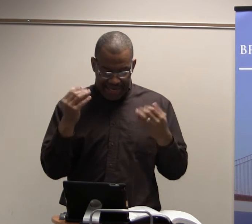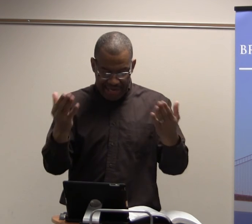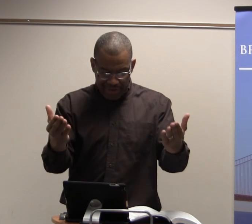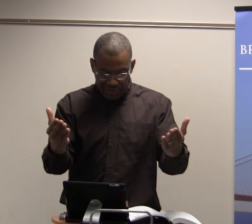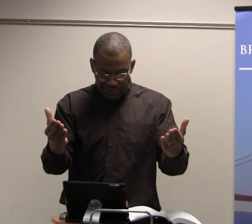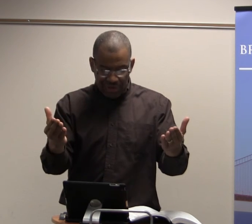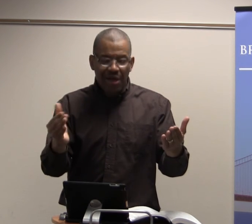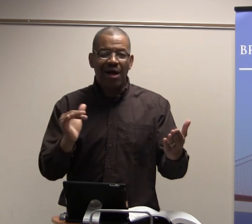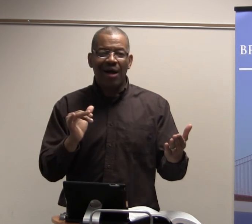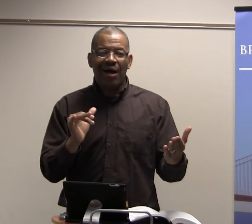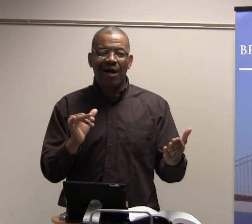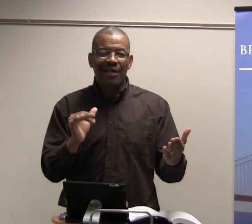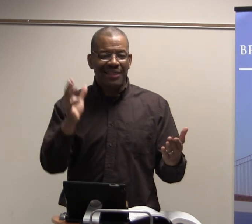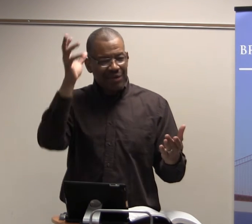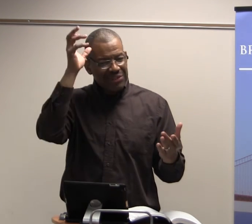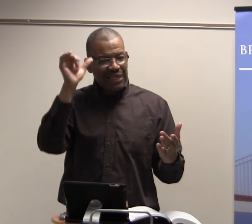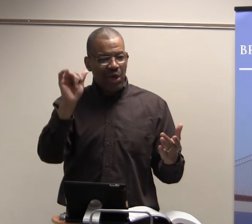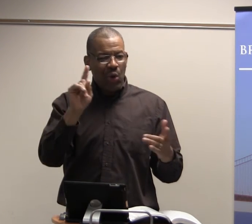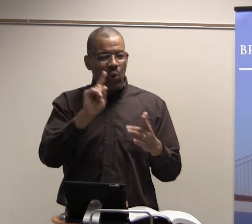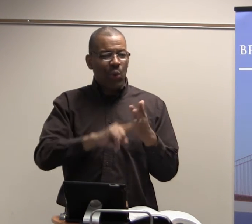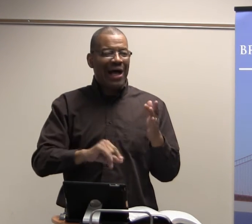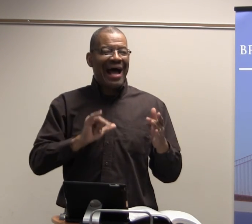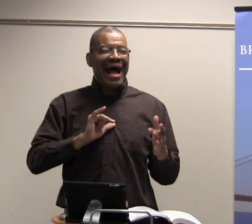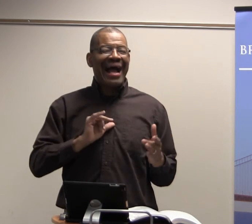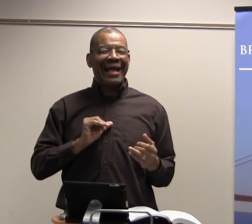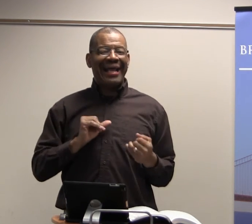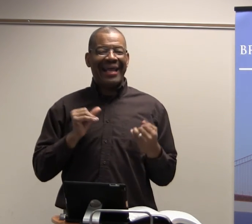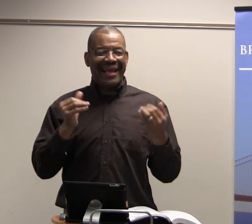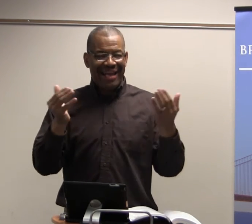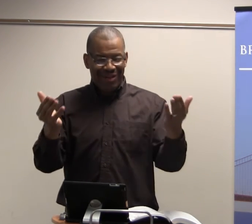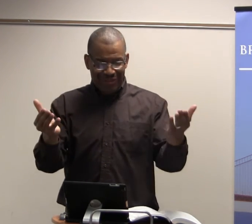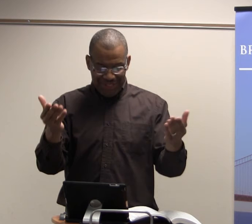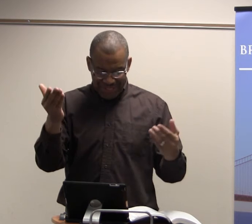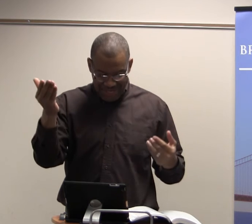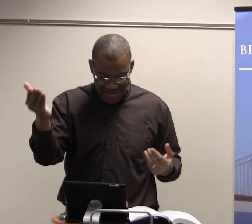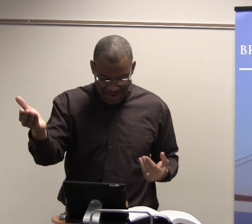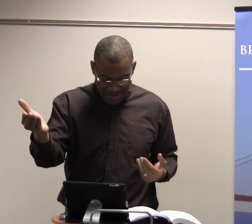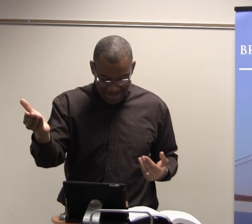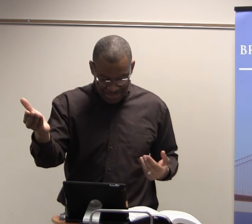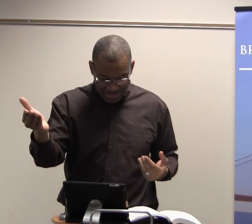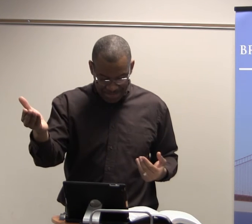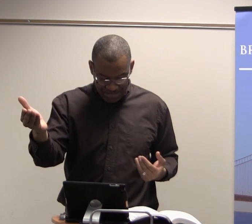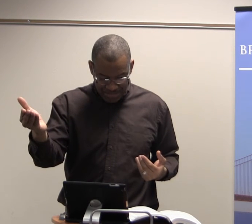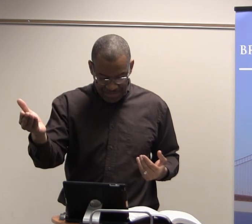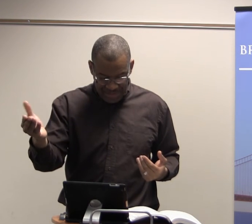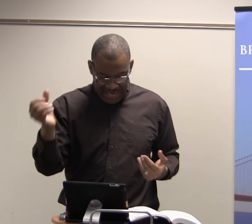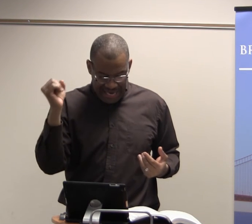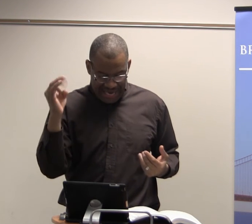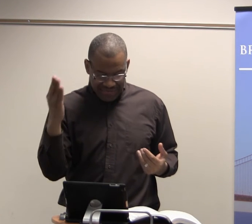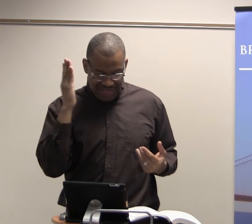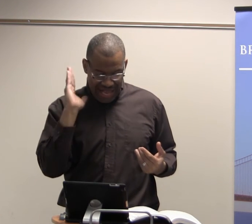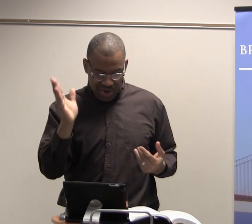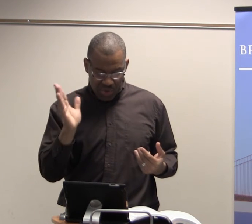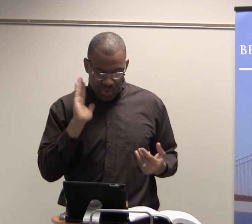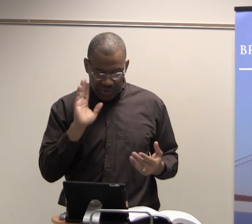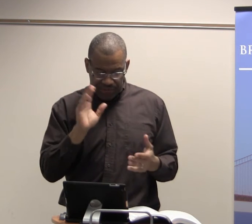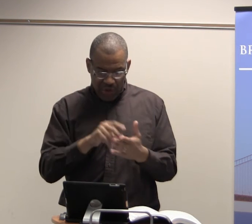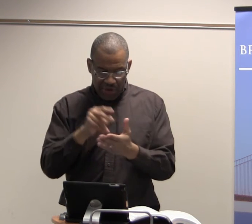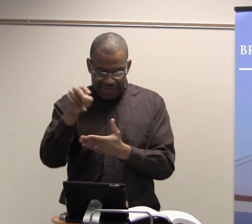give. The devil said, what I give thee, if thou wilt fall